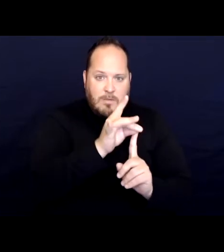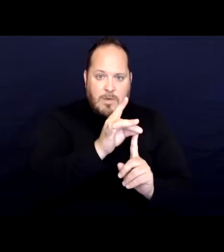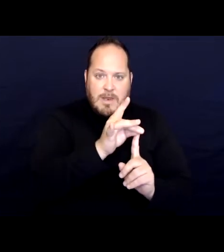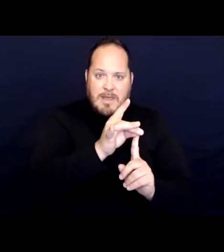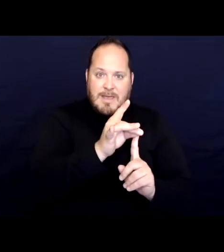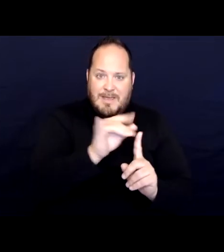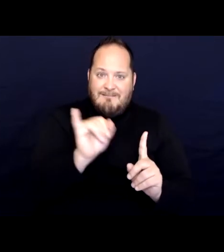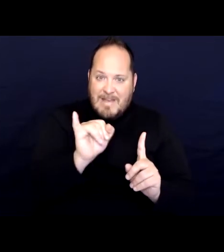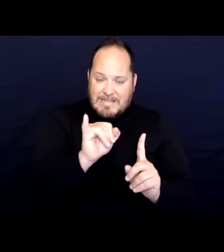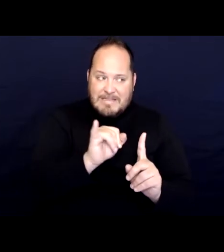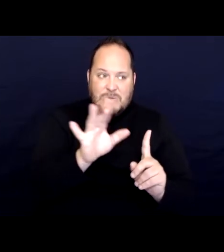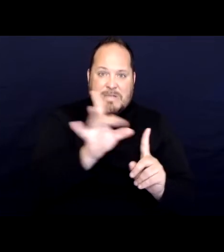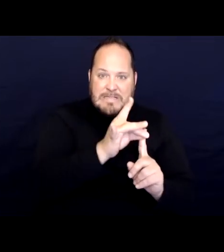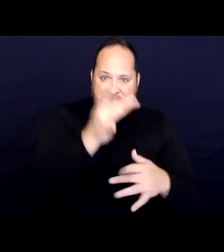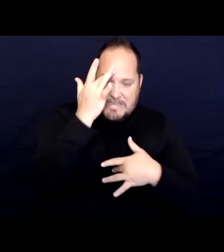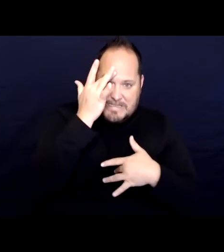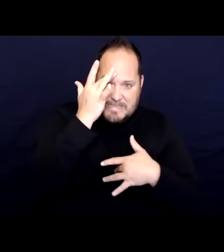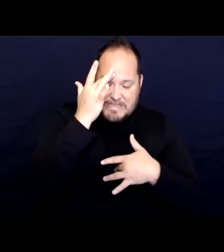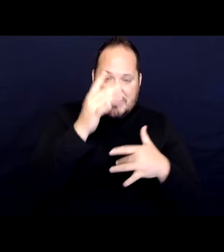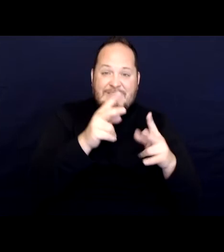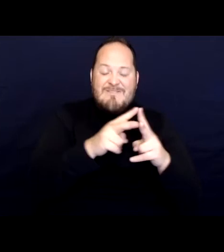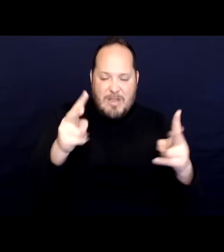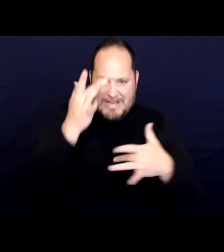and were getting sick, and they were getting very sick.